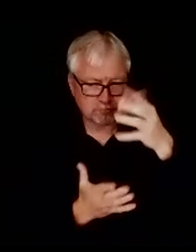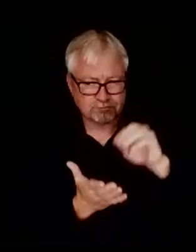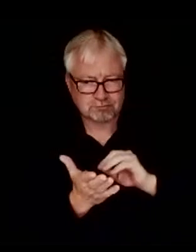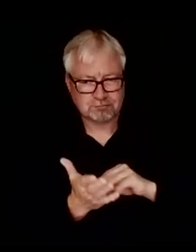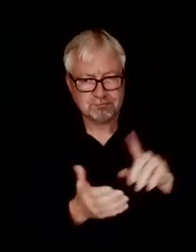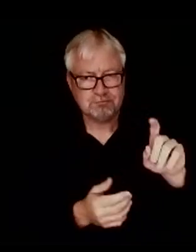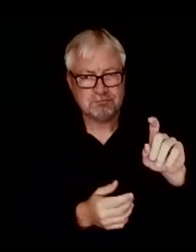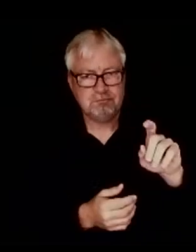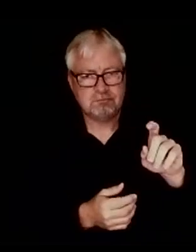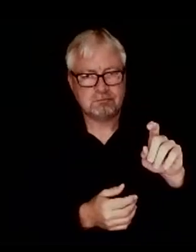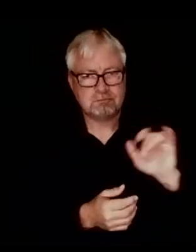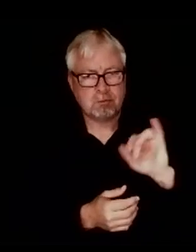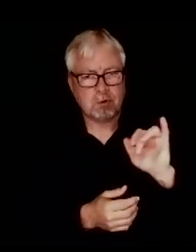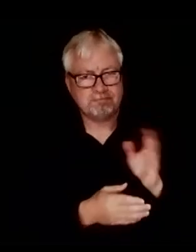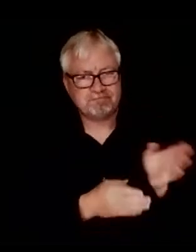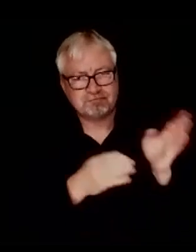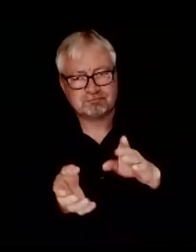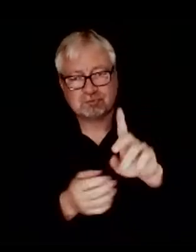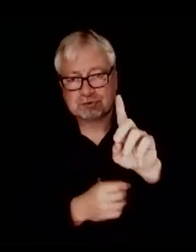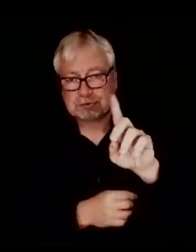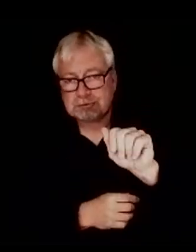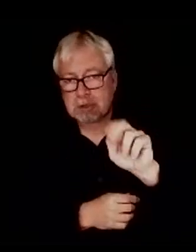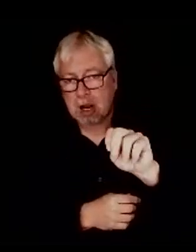team who might be able to answer that as well.